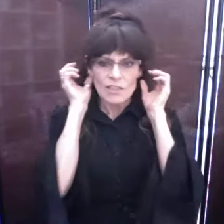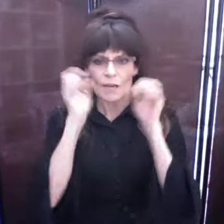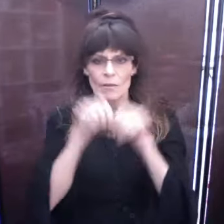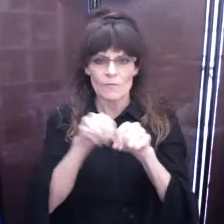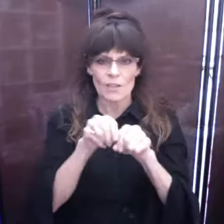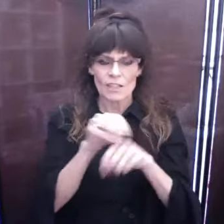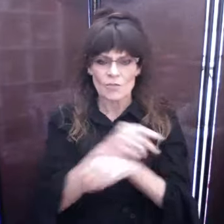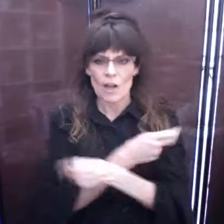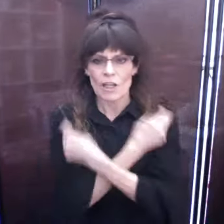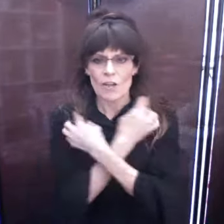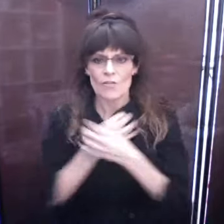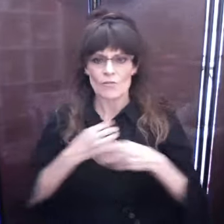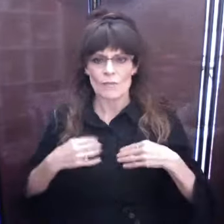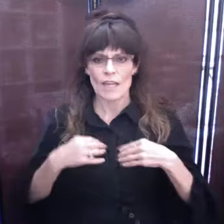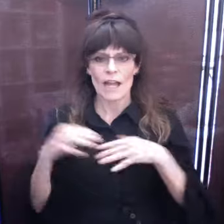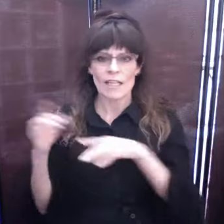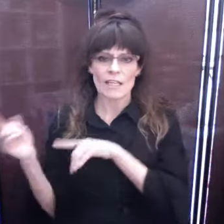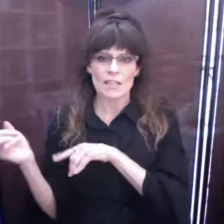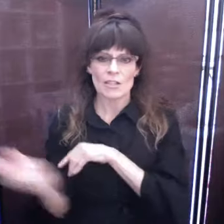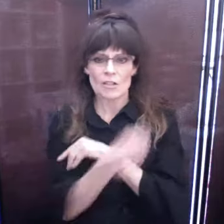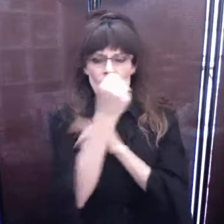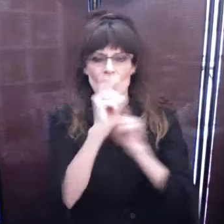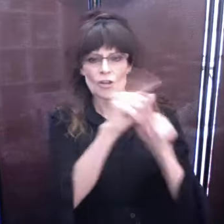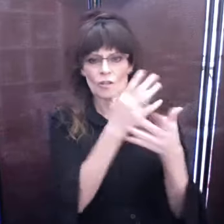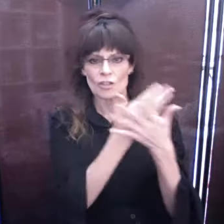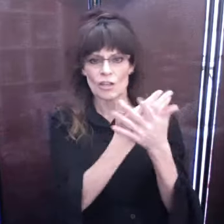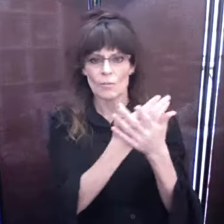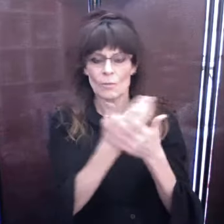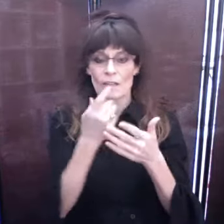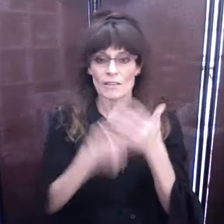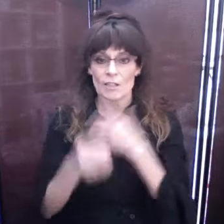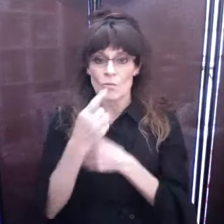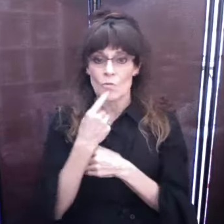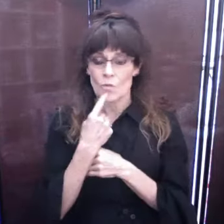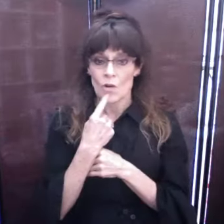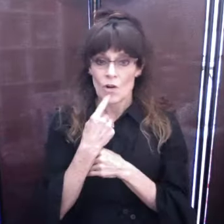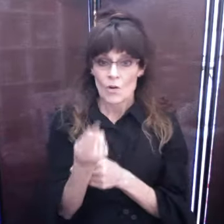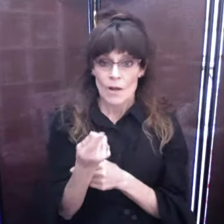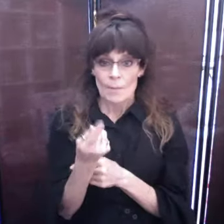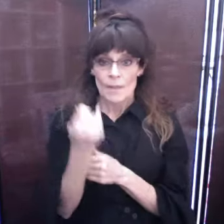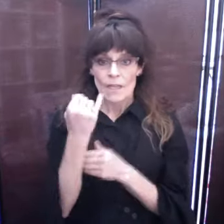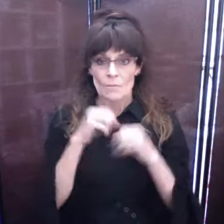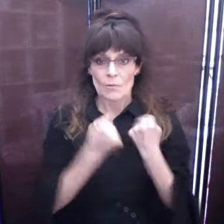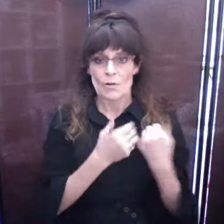can take going to jail. I can take all those things, but I'll tell you this. It broke my heart to break her heart.